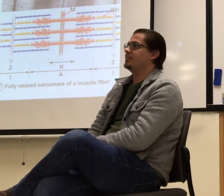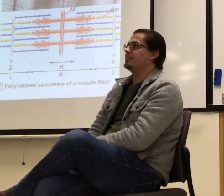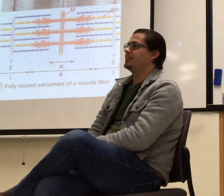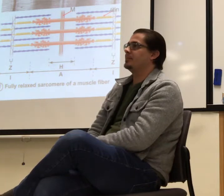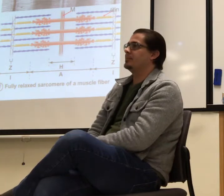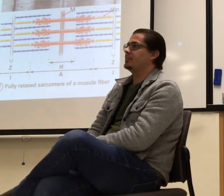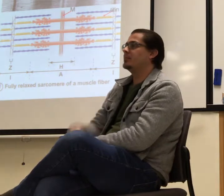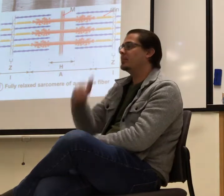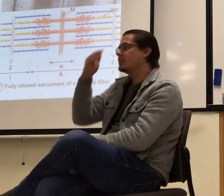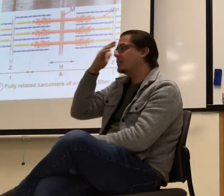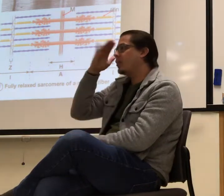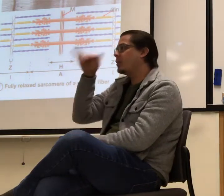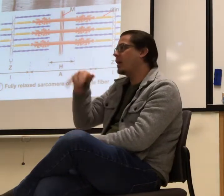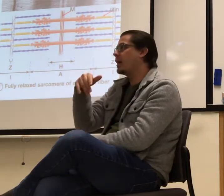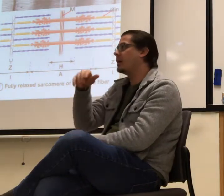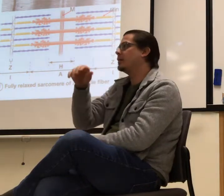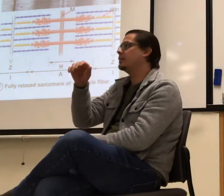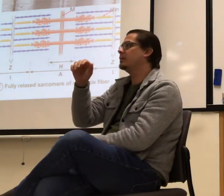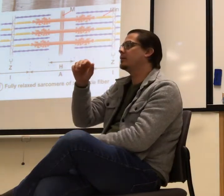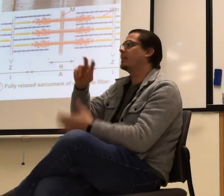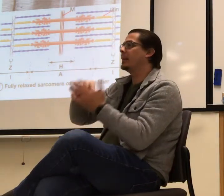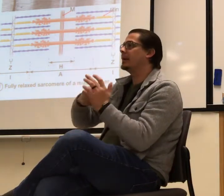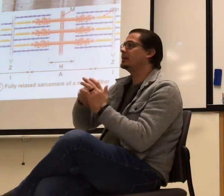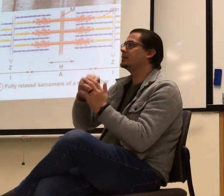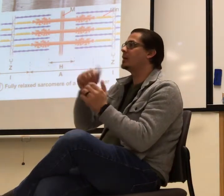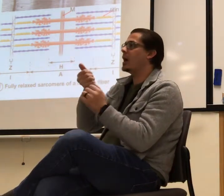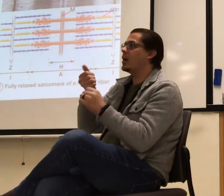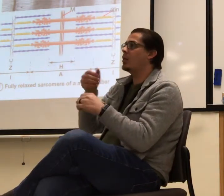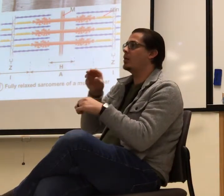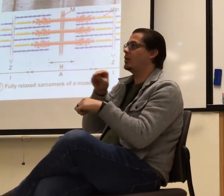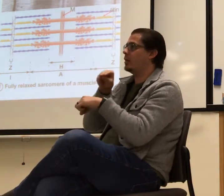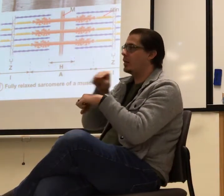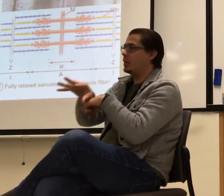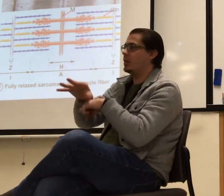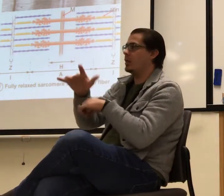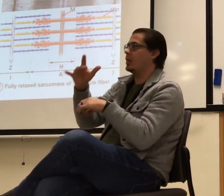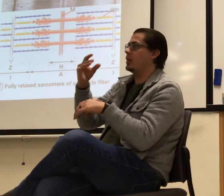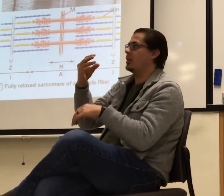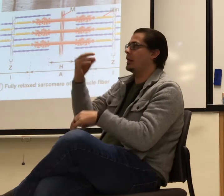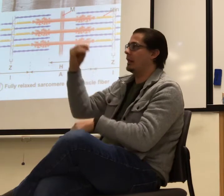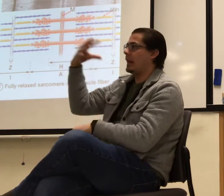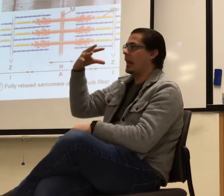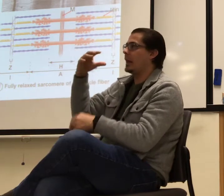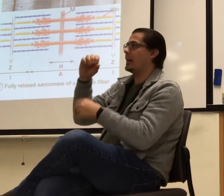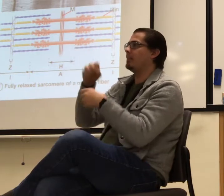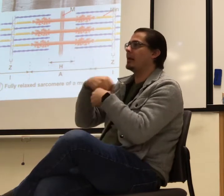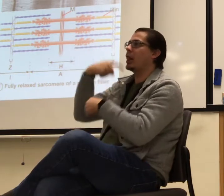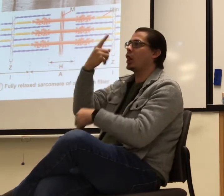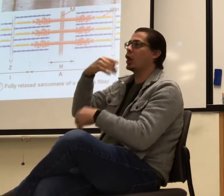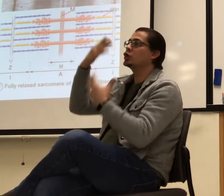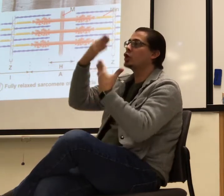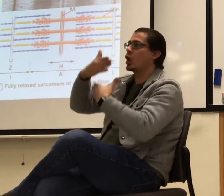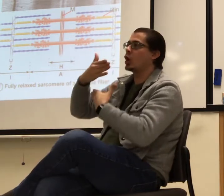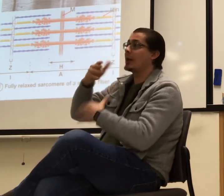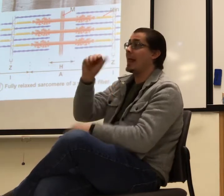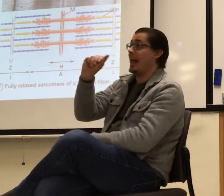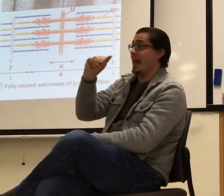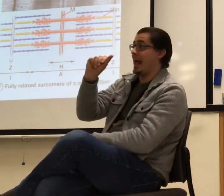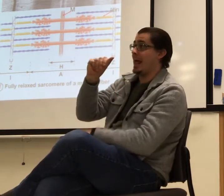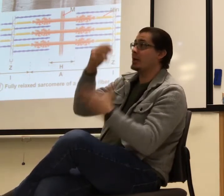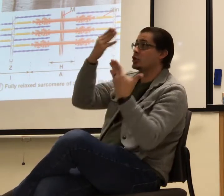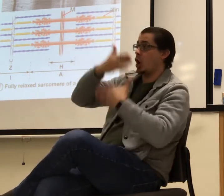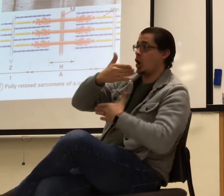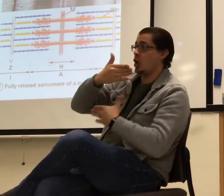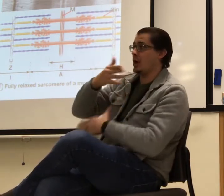Just know that what that means is how it affects light. It makes it appear dark. Okay, the A bands are the